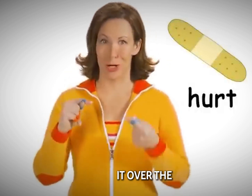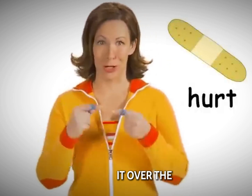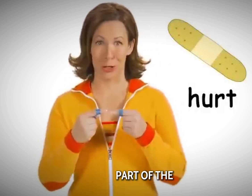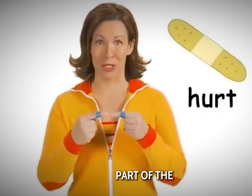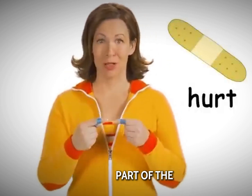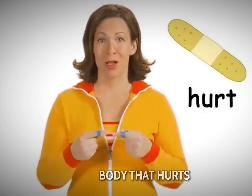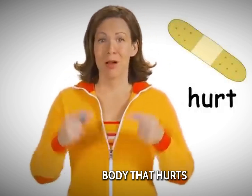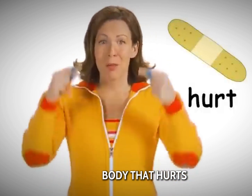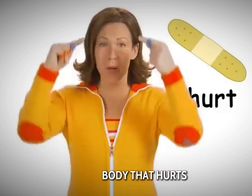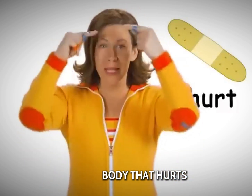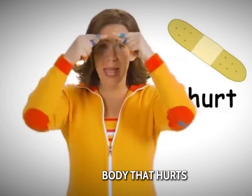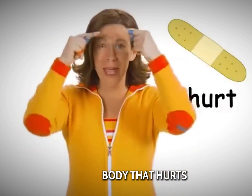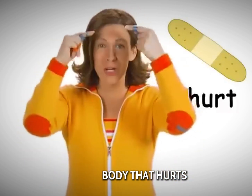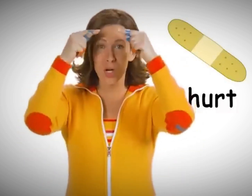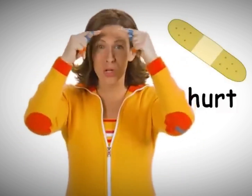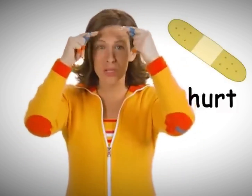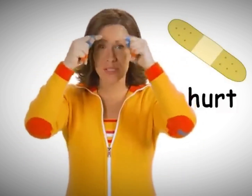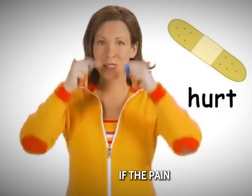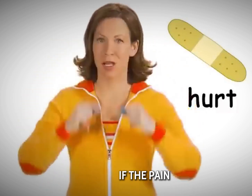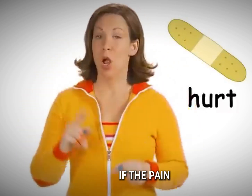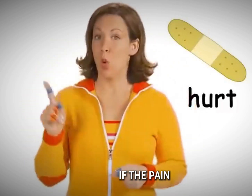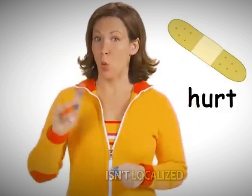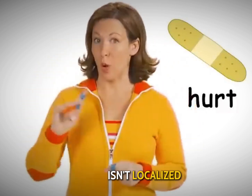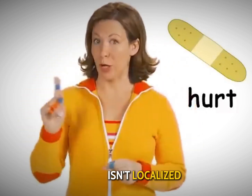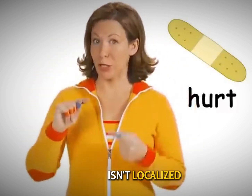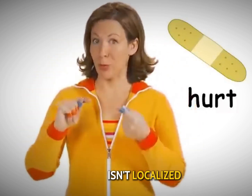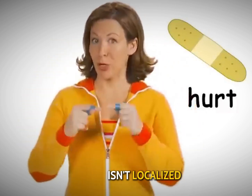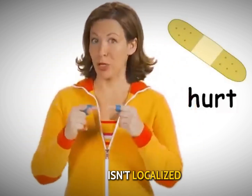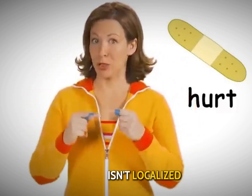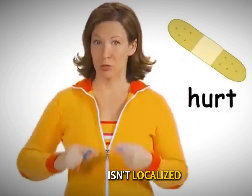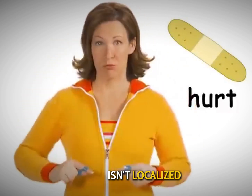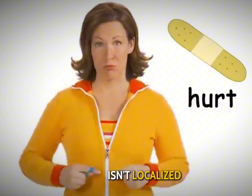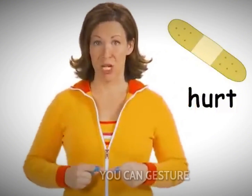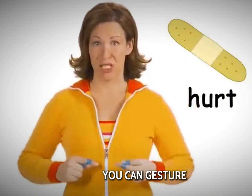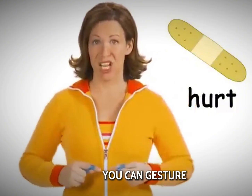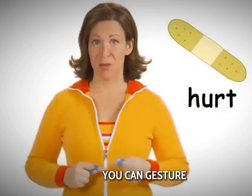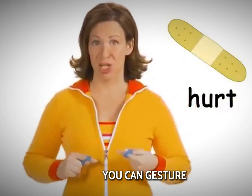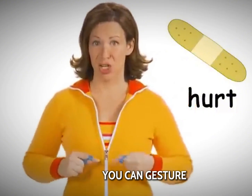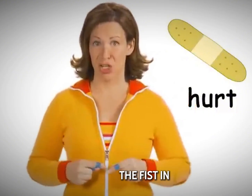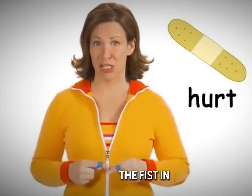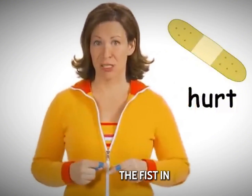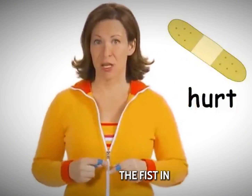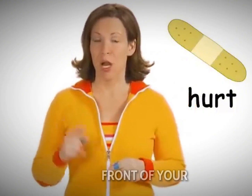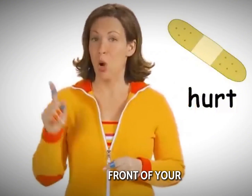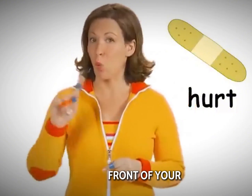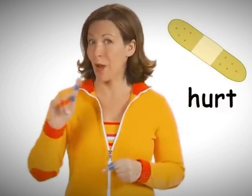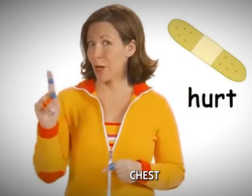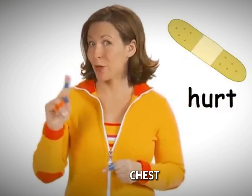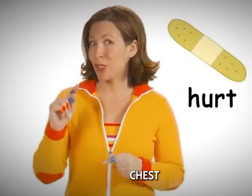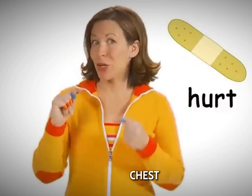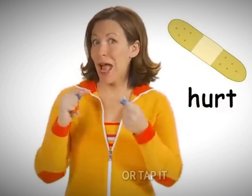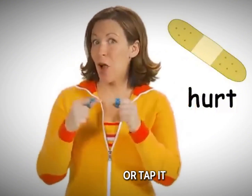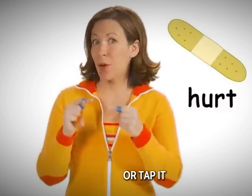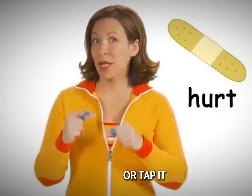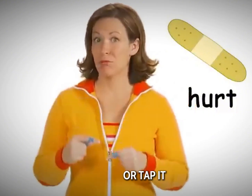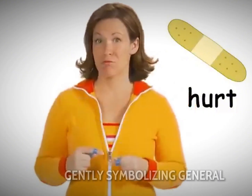part of the body that hurts. If the pain isn't localized, you can gesture the fist in front of your chest or tap it